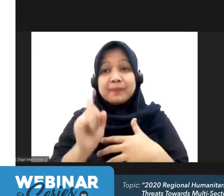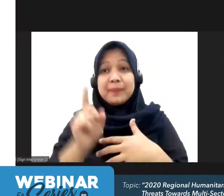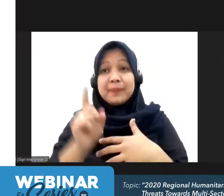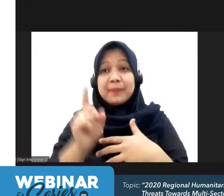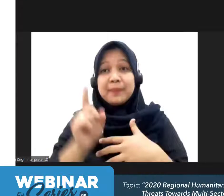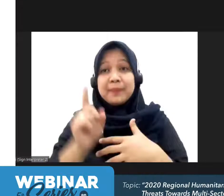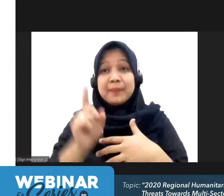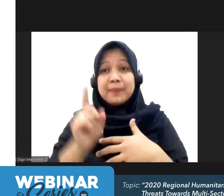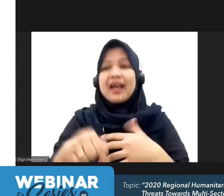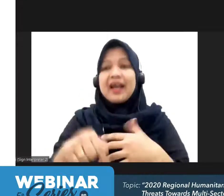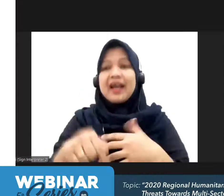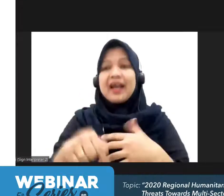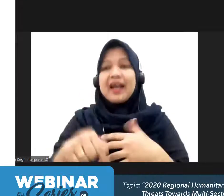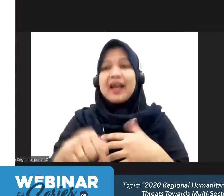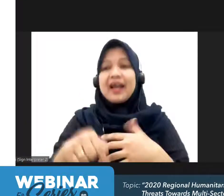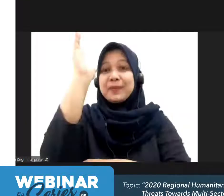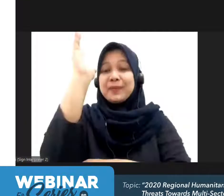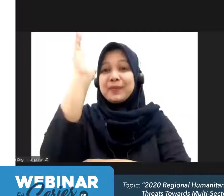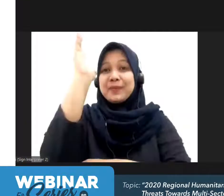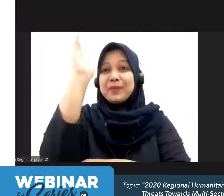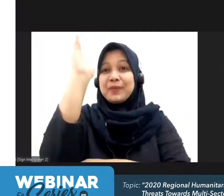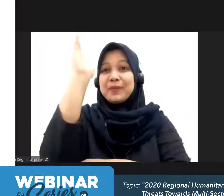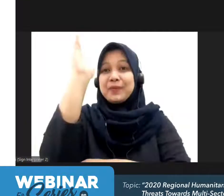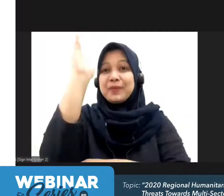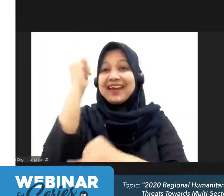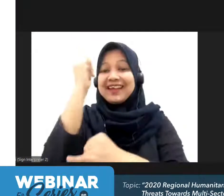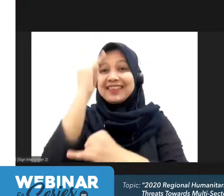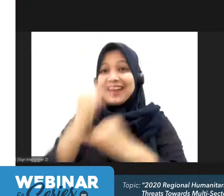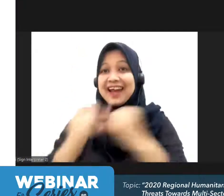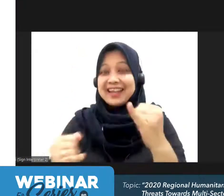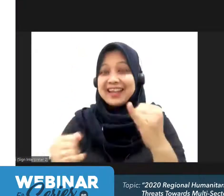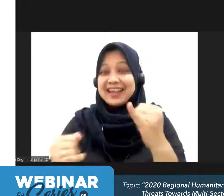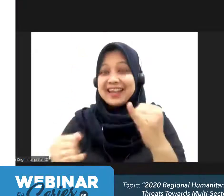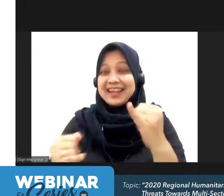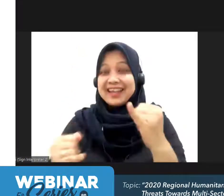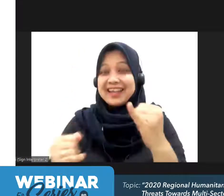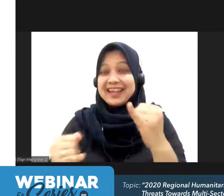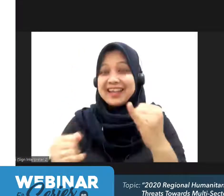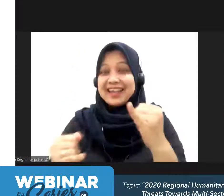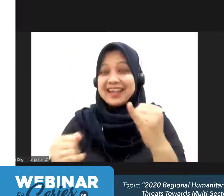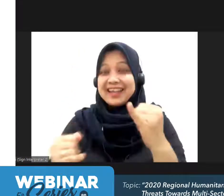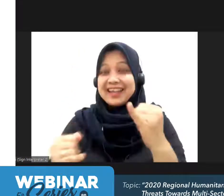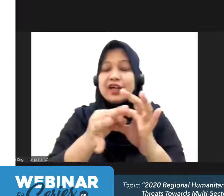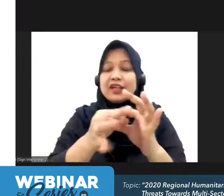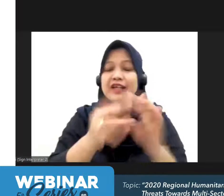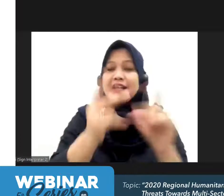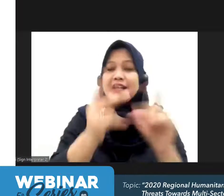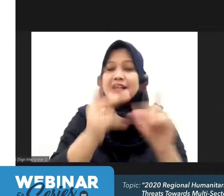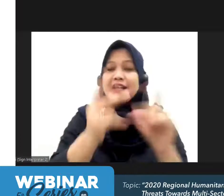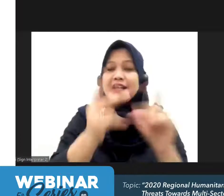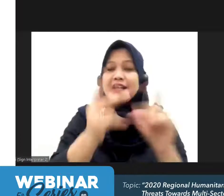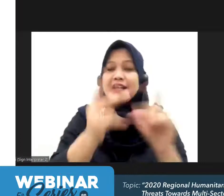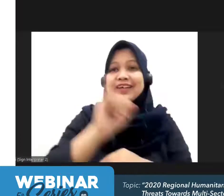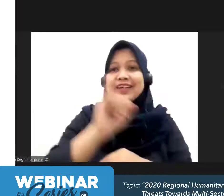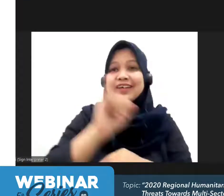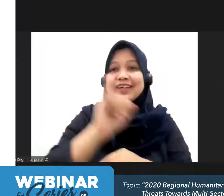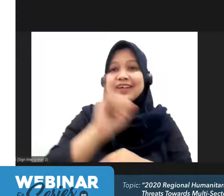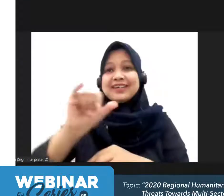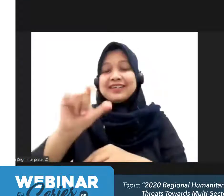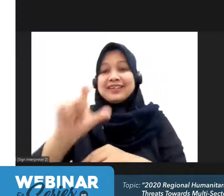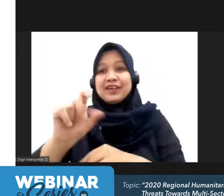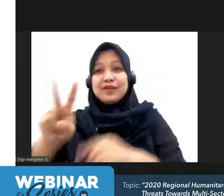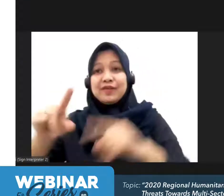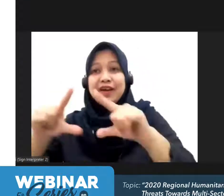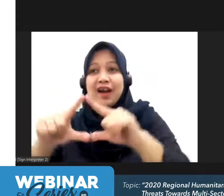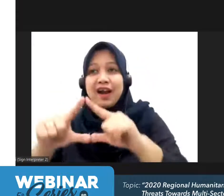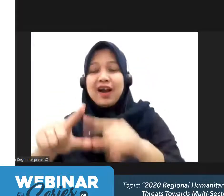of webinars, the 5th webinars, collaboration between Human Initiative, SFI, ICFA,